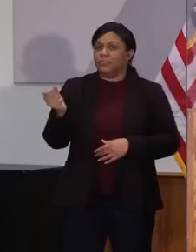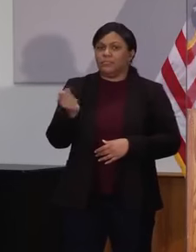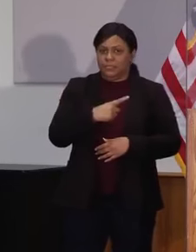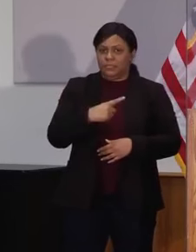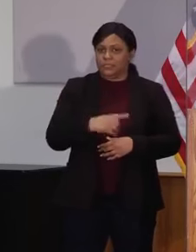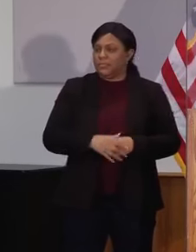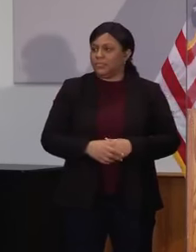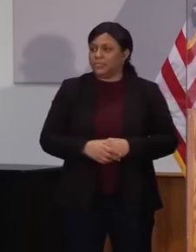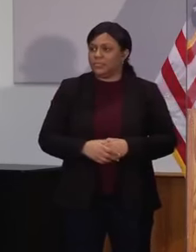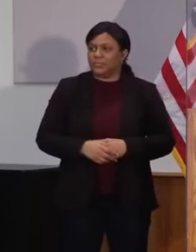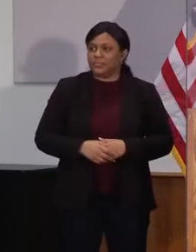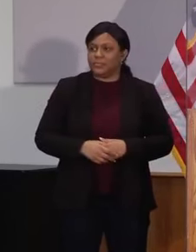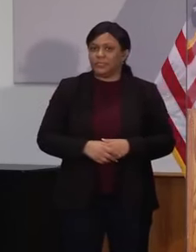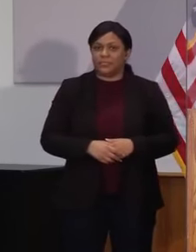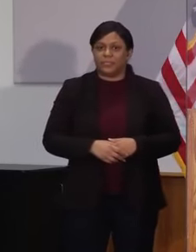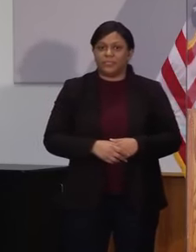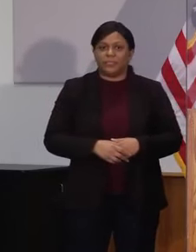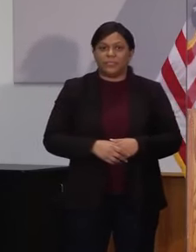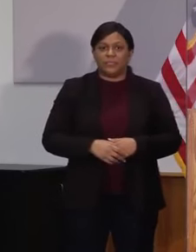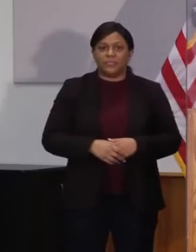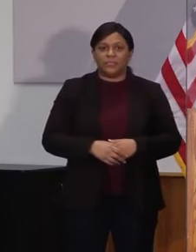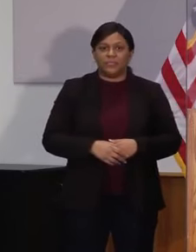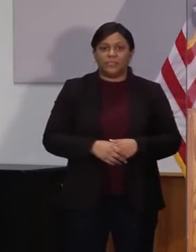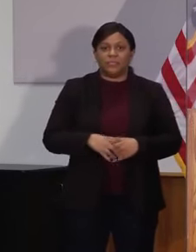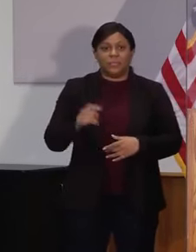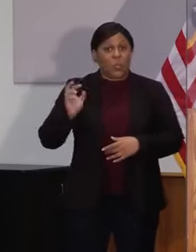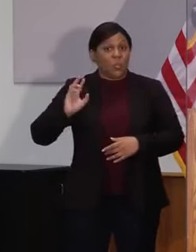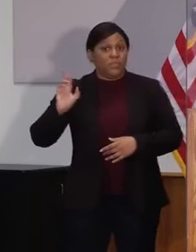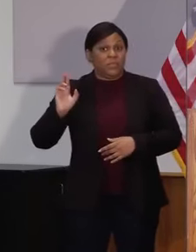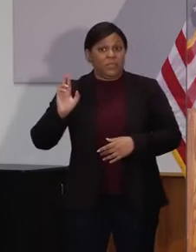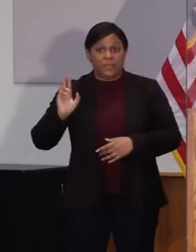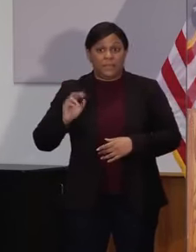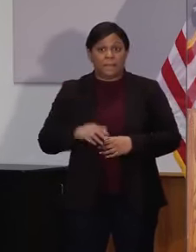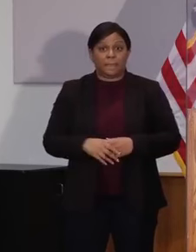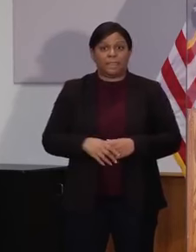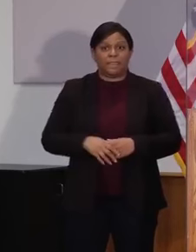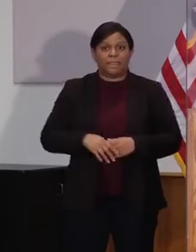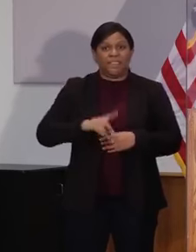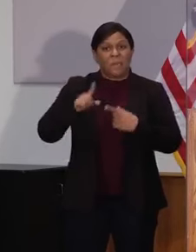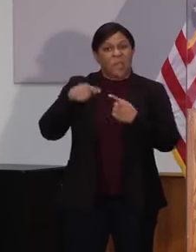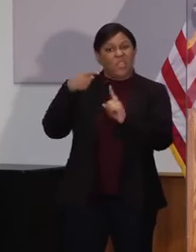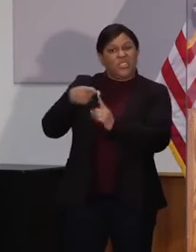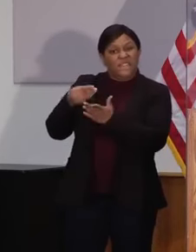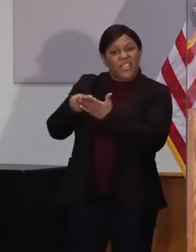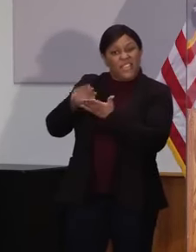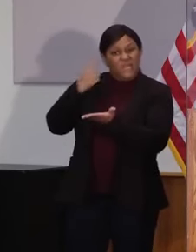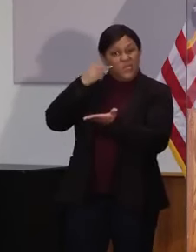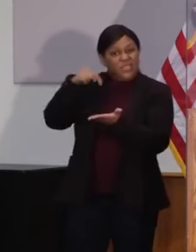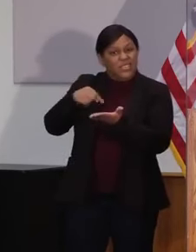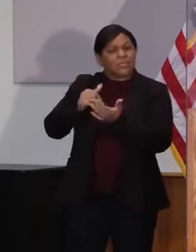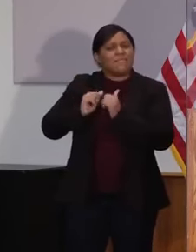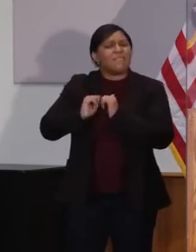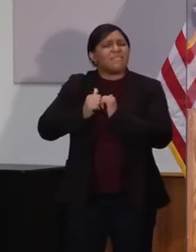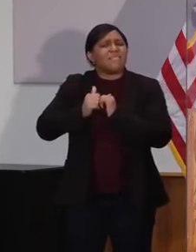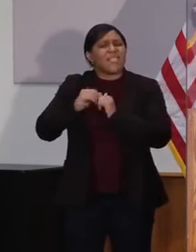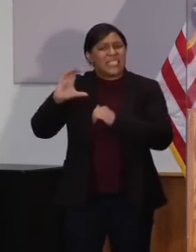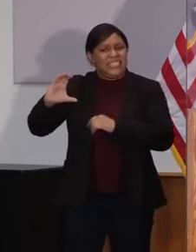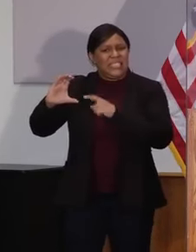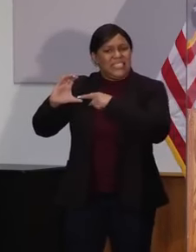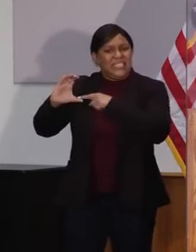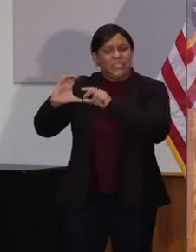another concern of Republicans is how the funds from this potential fund would be allocated,